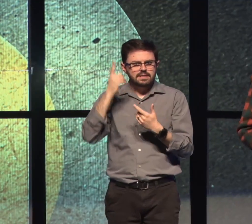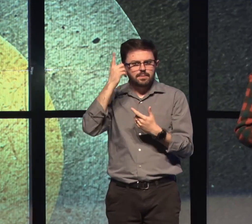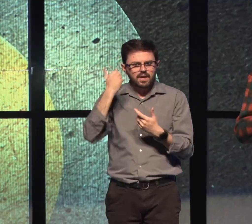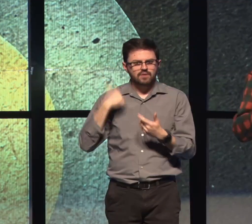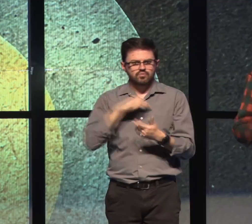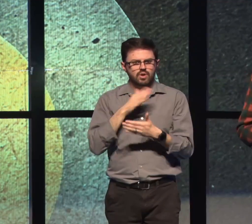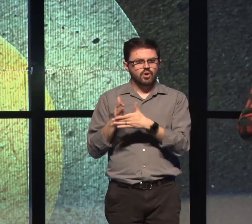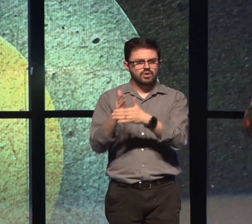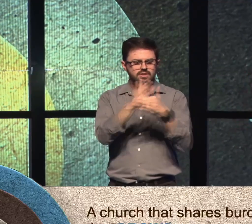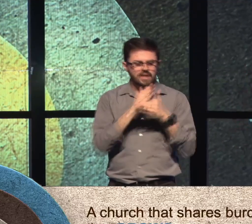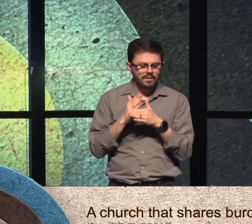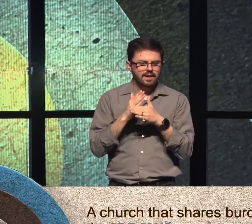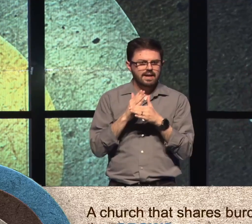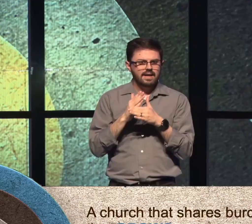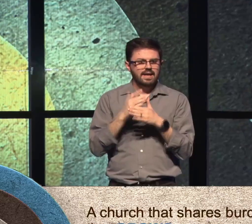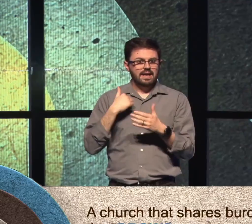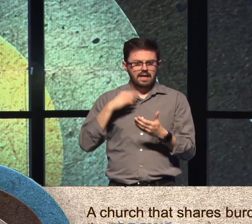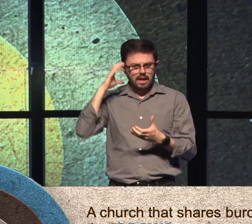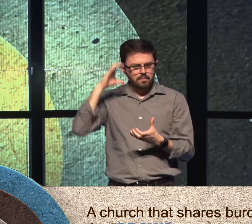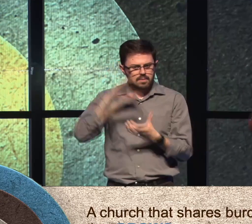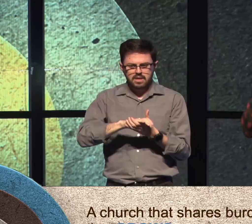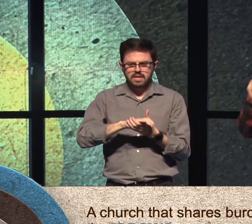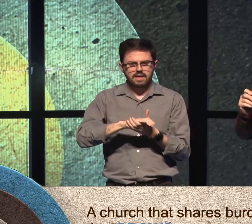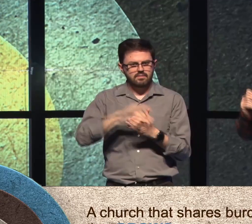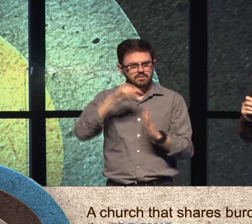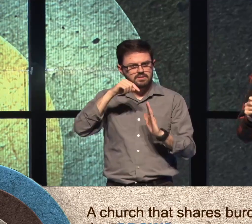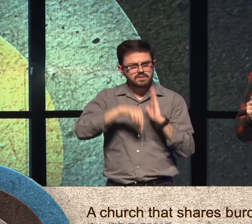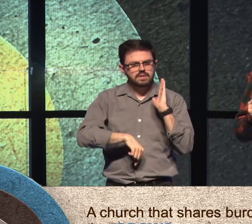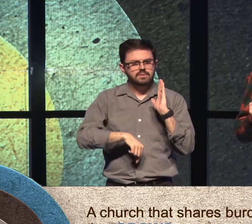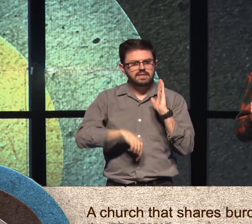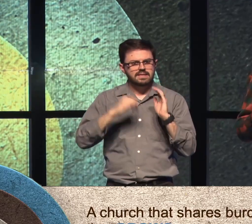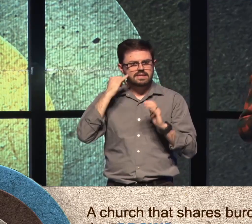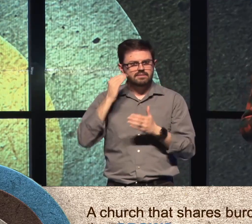this deeply, that a church that will share burdens is a church that will grow.